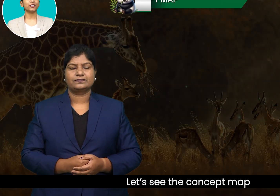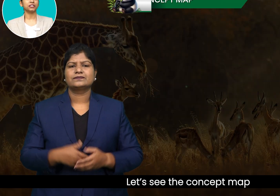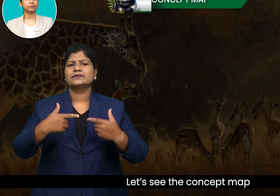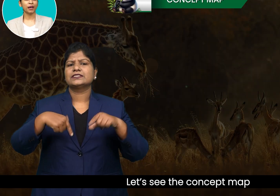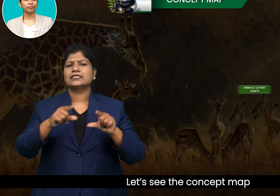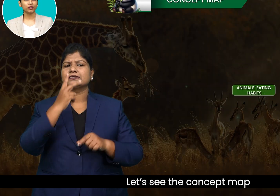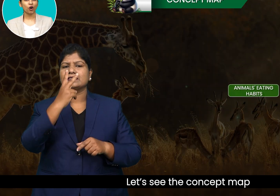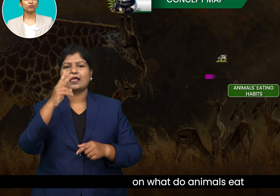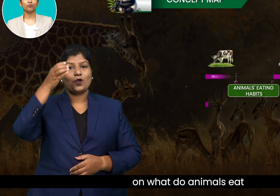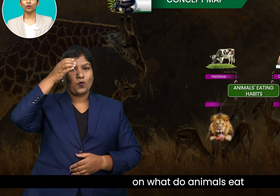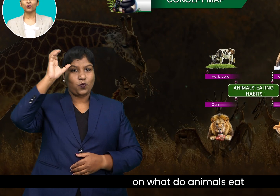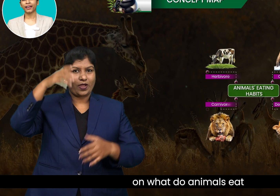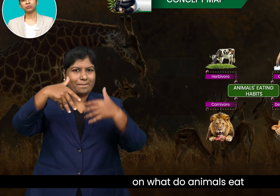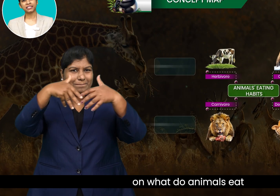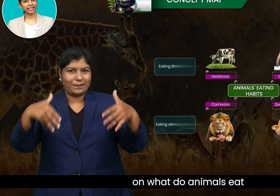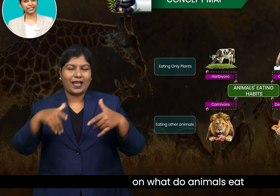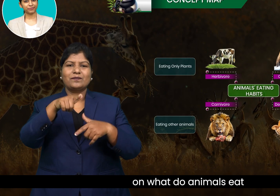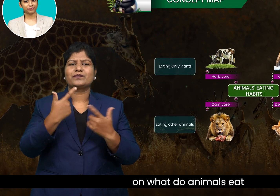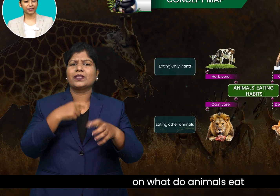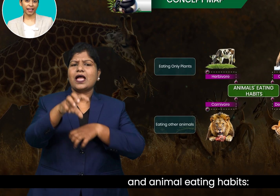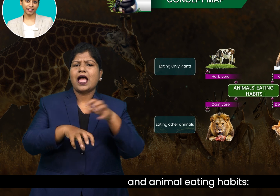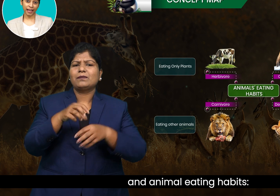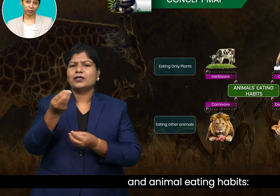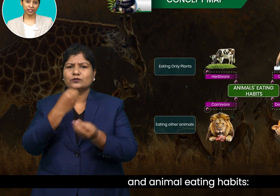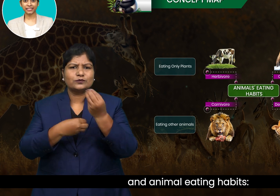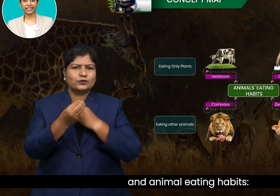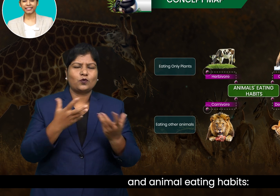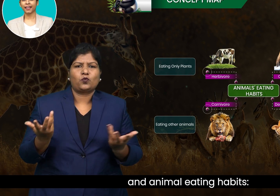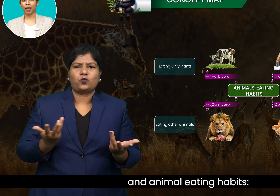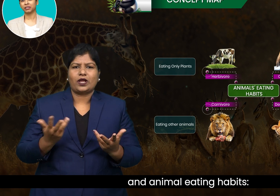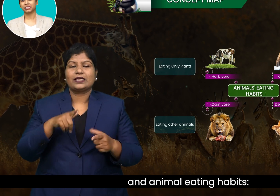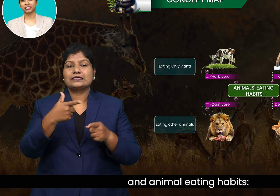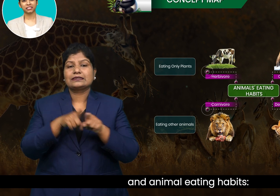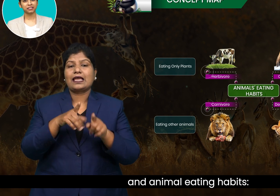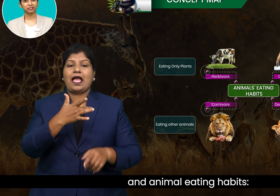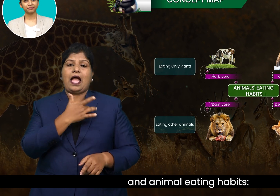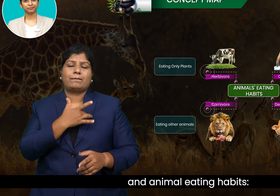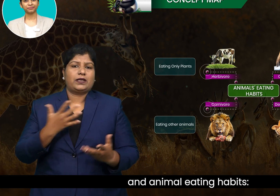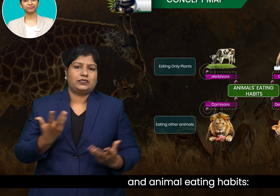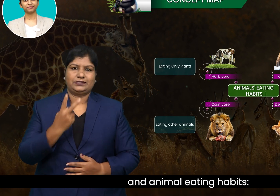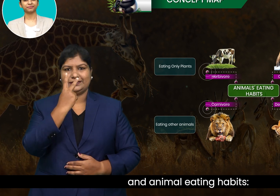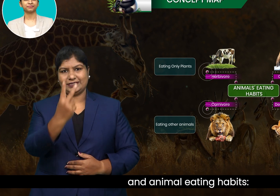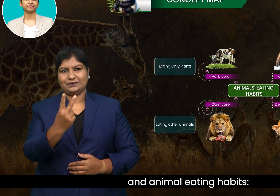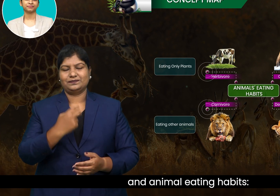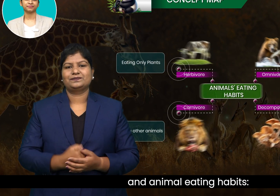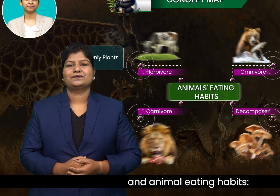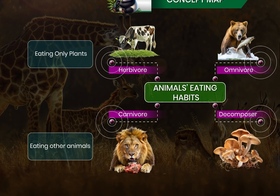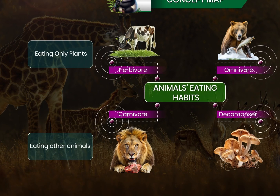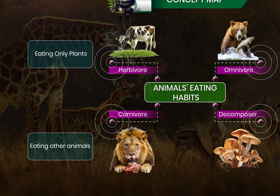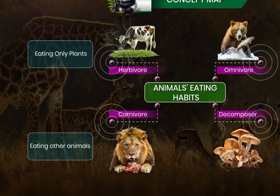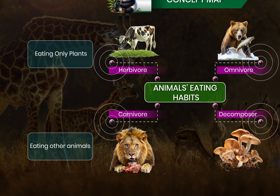Let's see the concept map on what do animals eat and animals' eating habits.